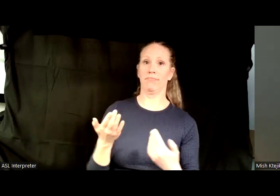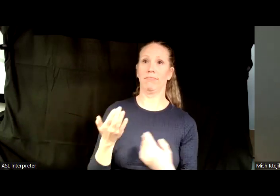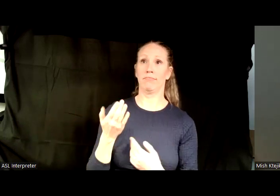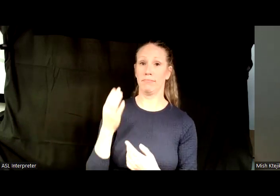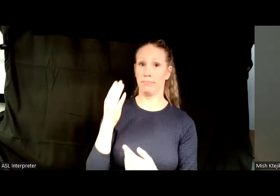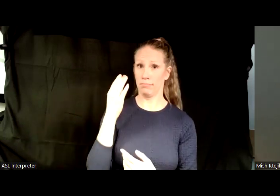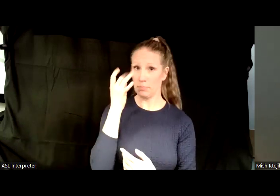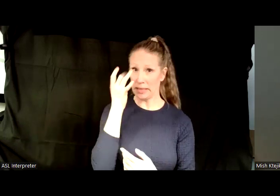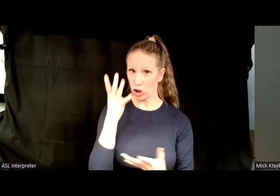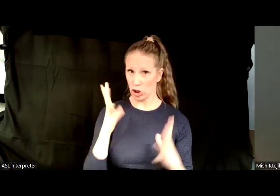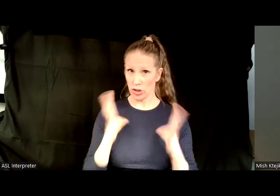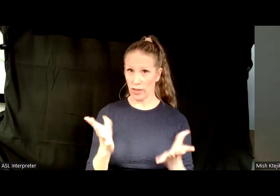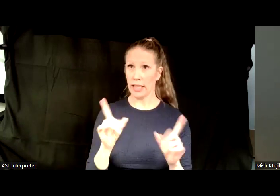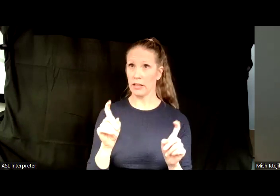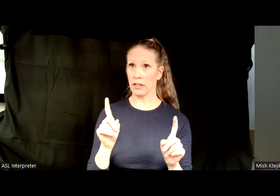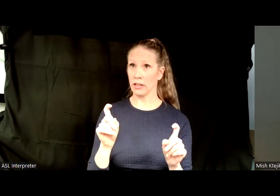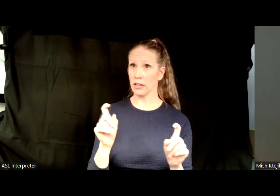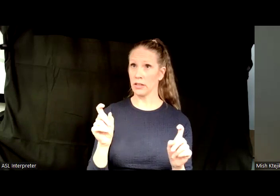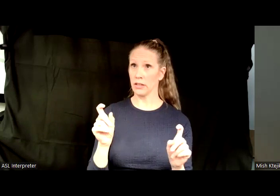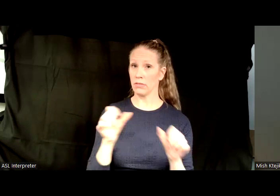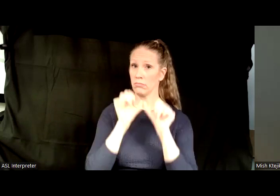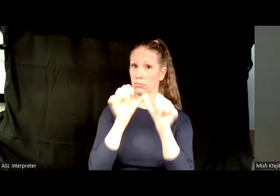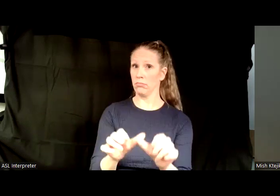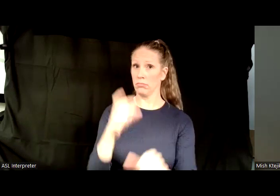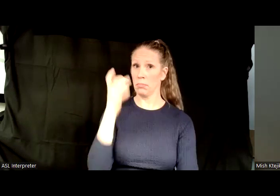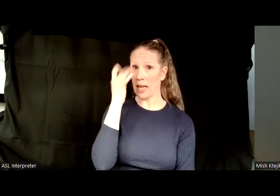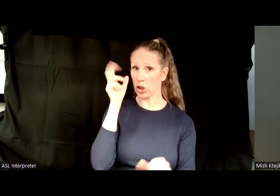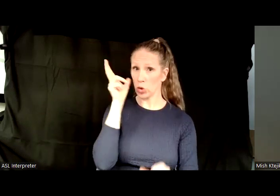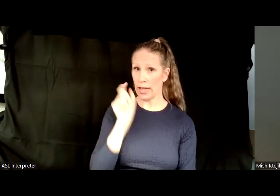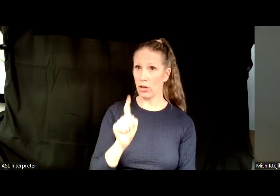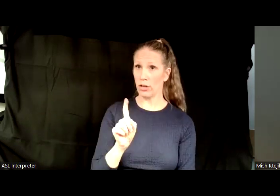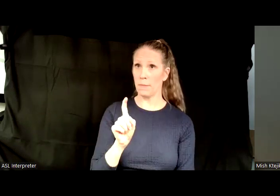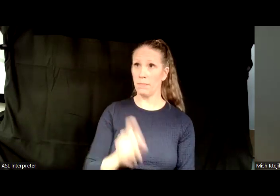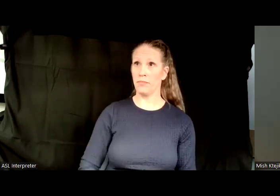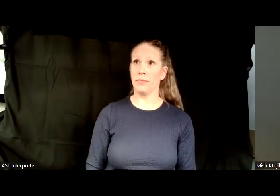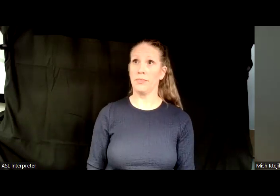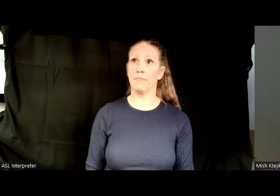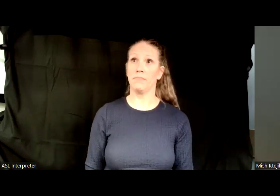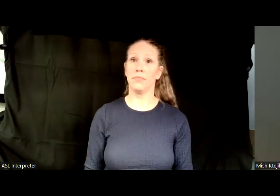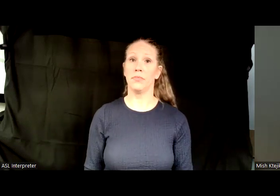Mish, are we good? We should proceed. Mish, you can hear us?